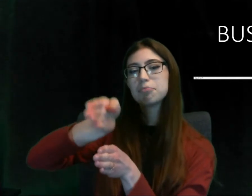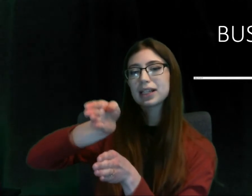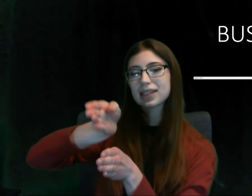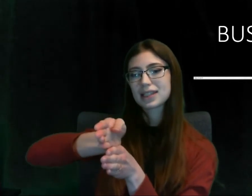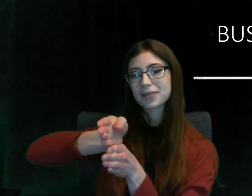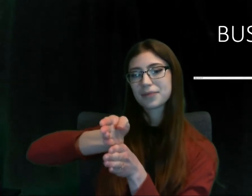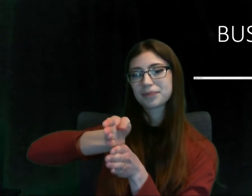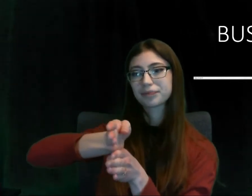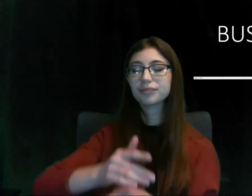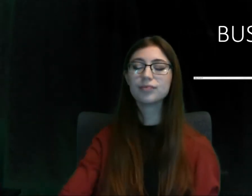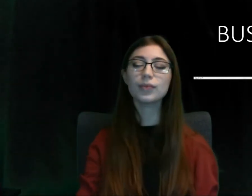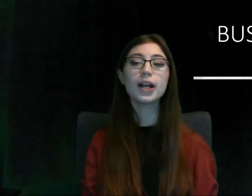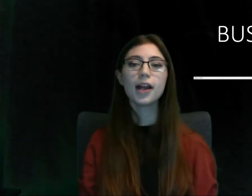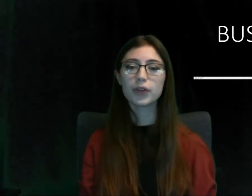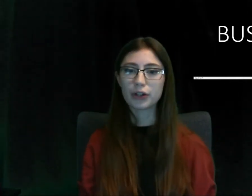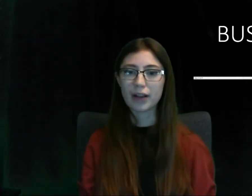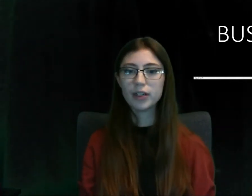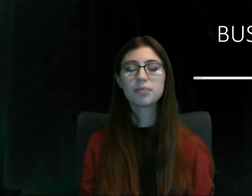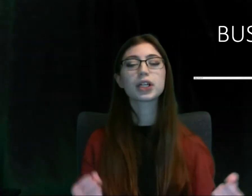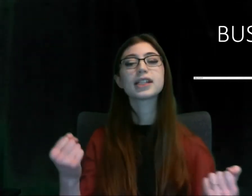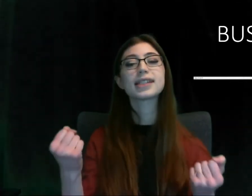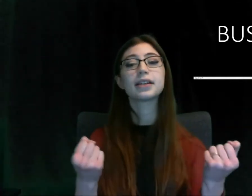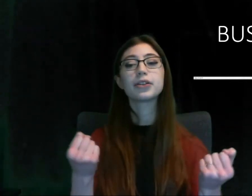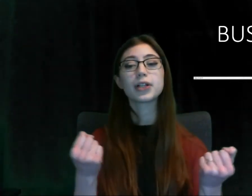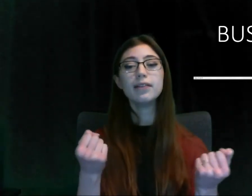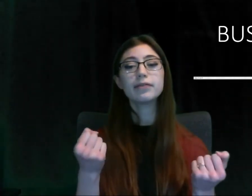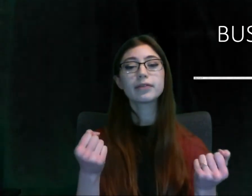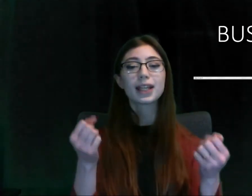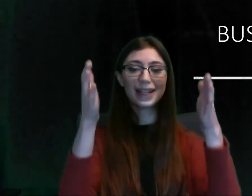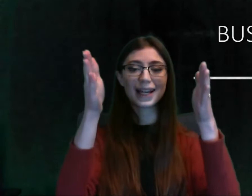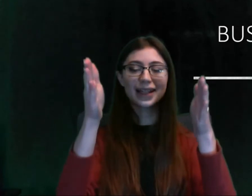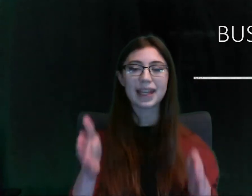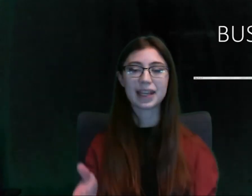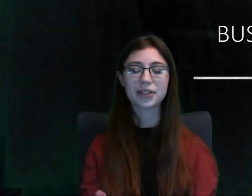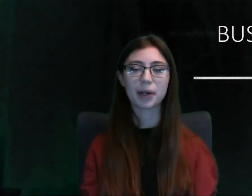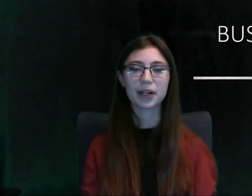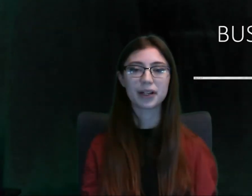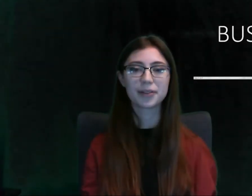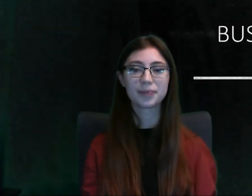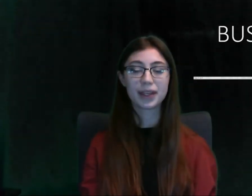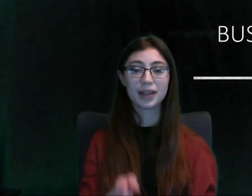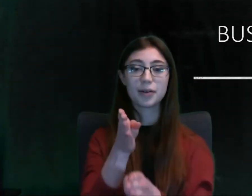Bus. For driver, you're going to sign drive and add the agent marker.